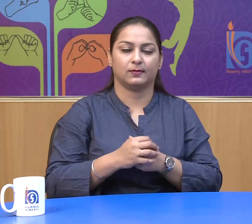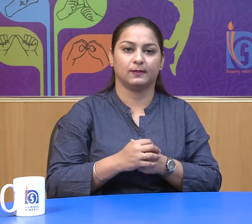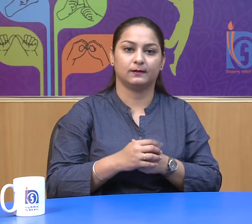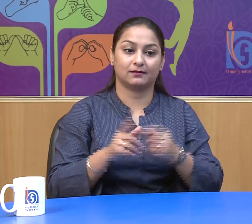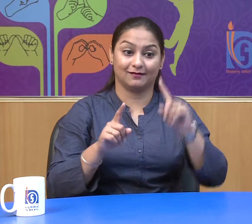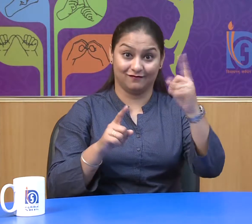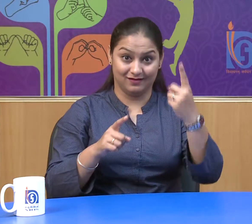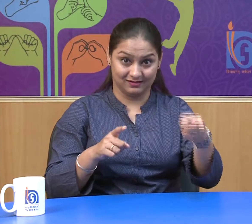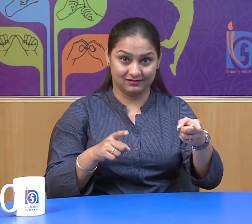Nirguna Bhagat